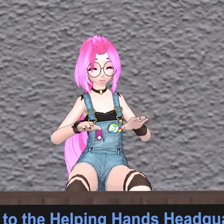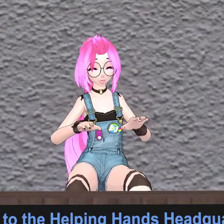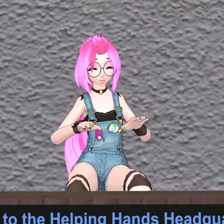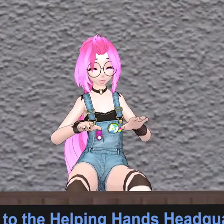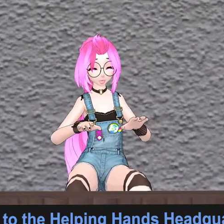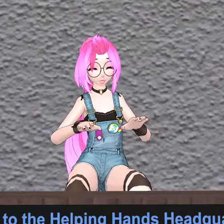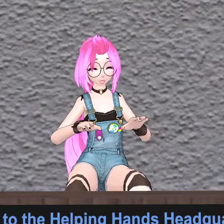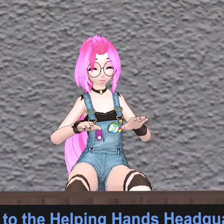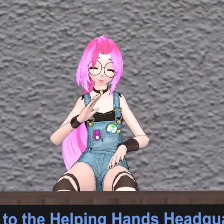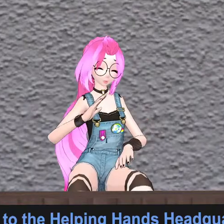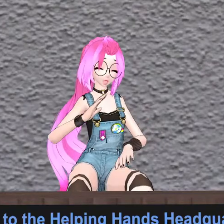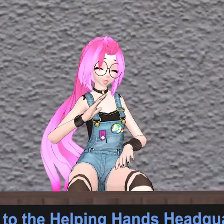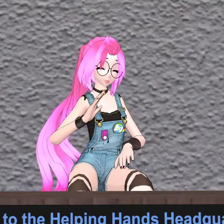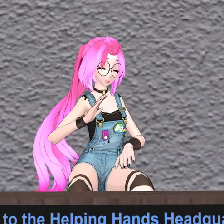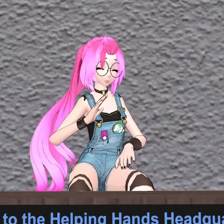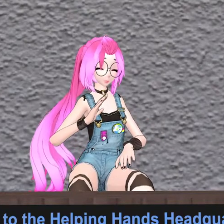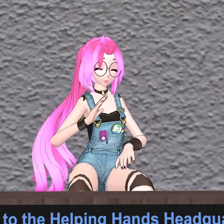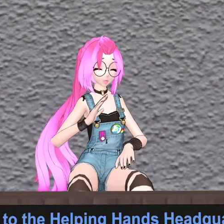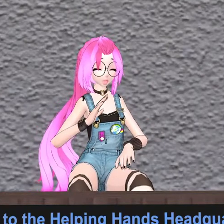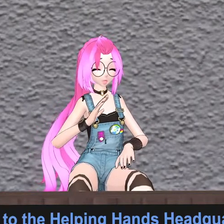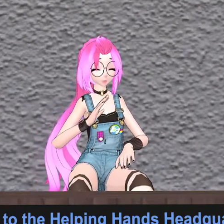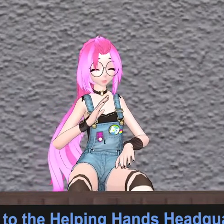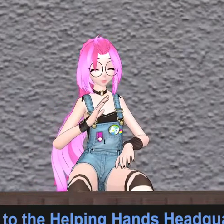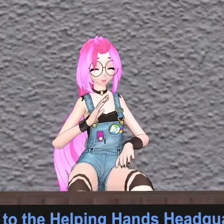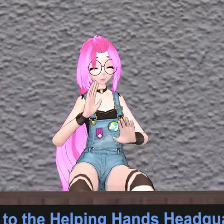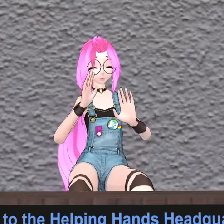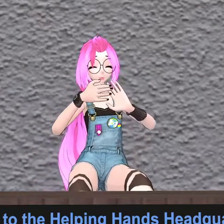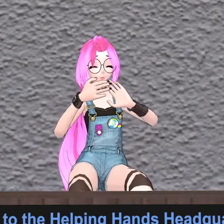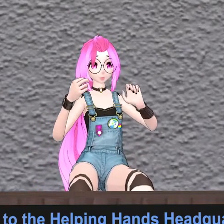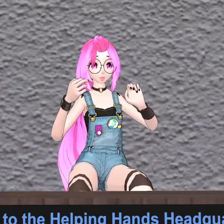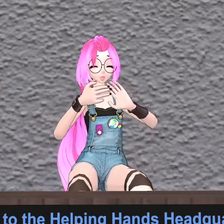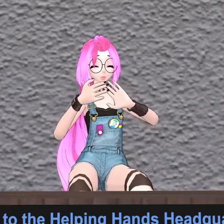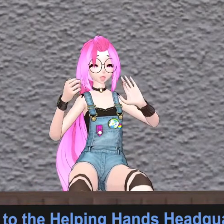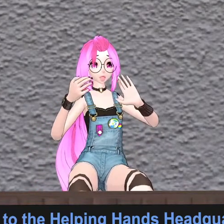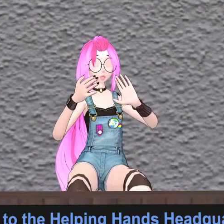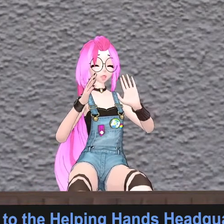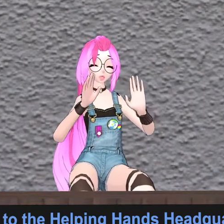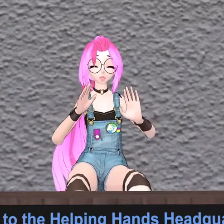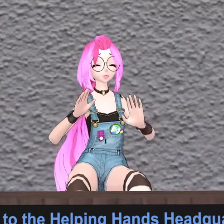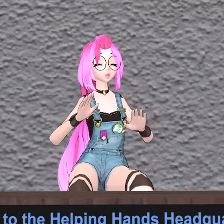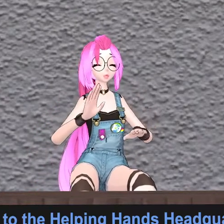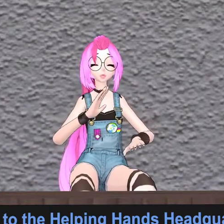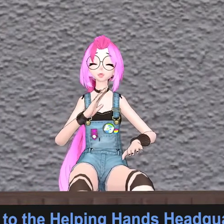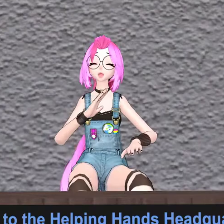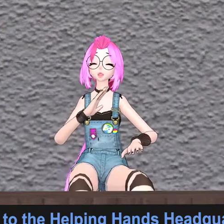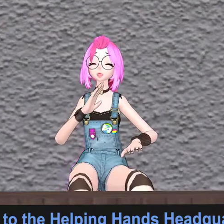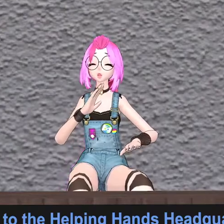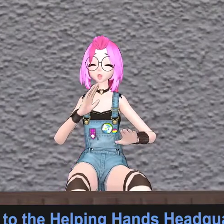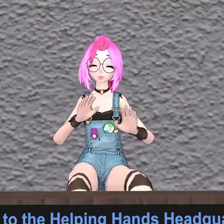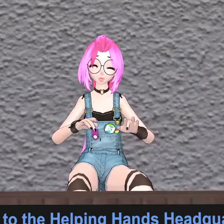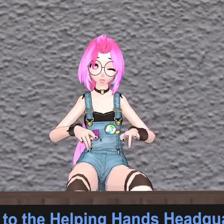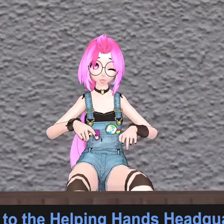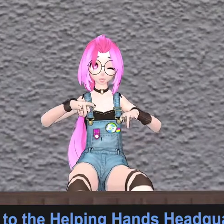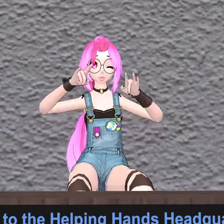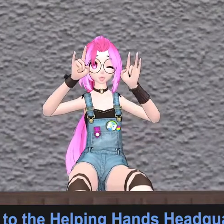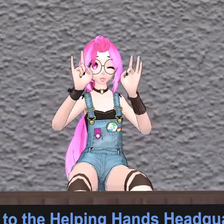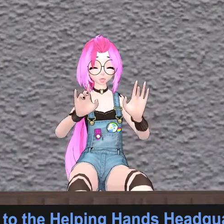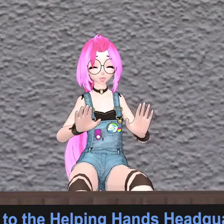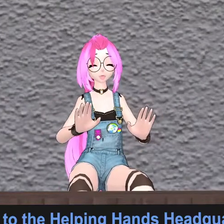then down. That's fine. Oh, lag. Okay, so that's fine. If you want to more exaggerate